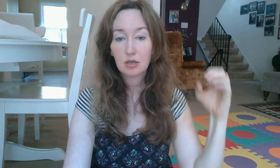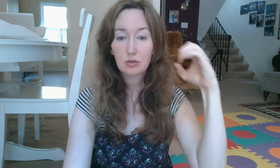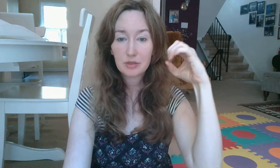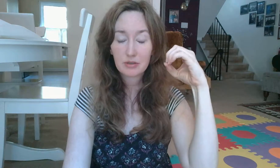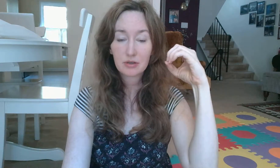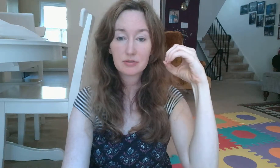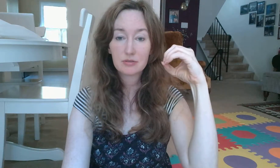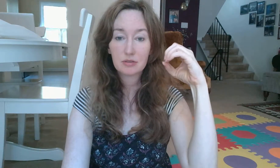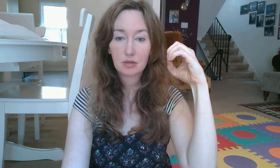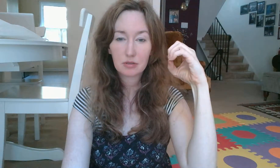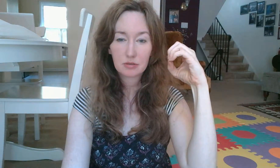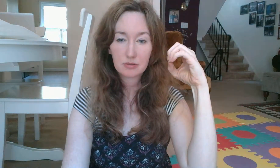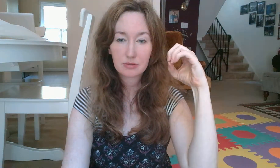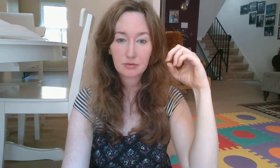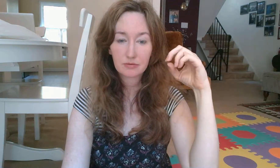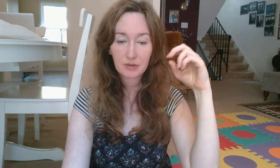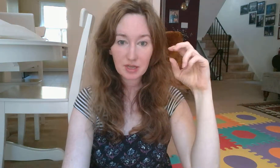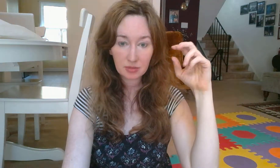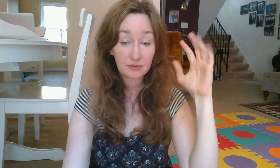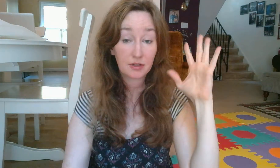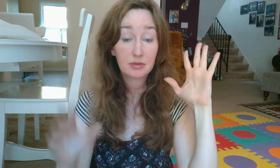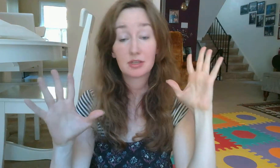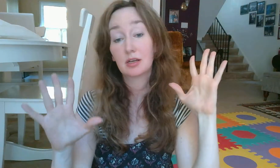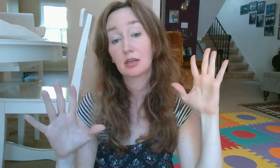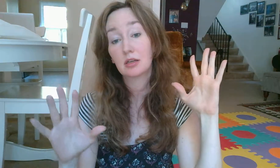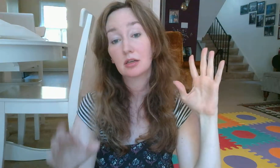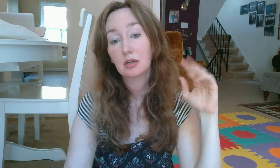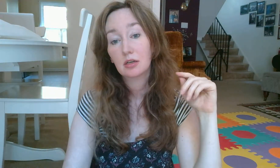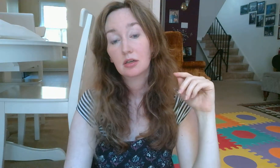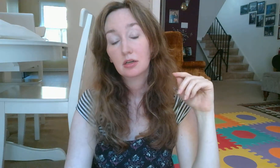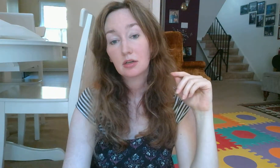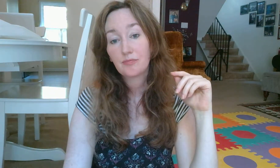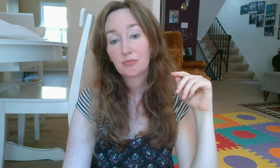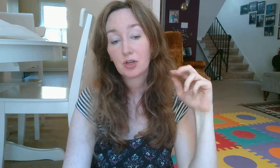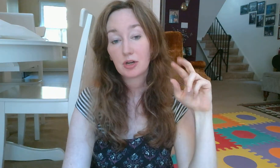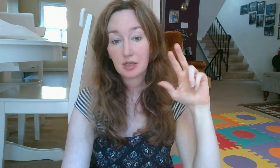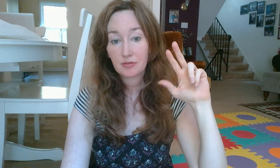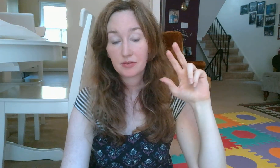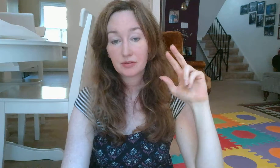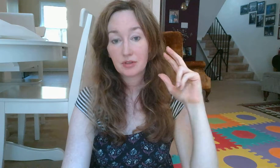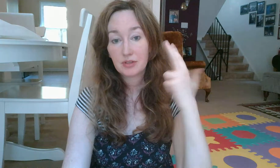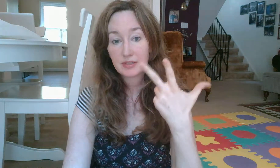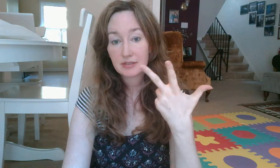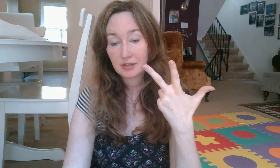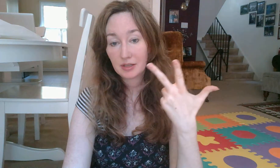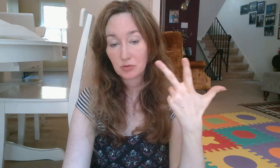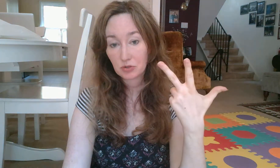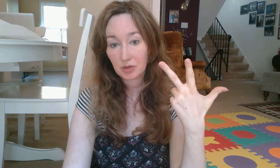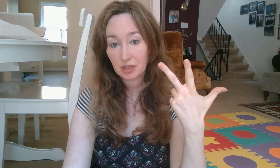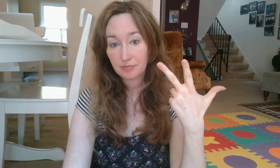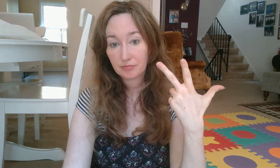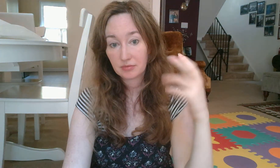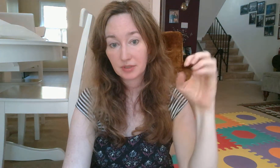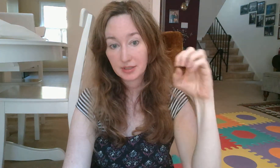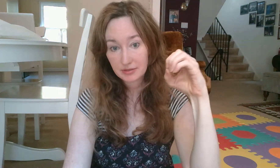O is also 0. So for example, if I were signing 30, this is sign language 3, and then